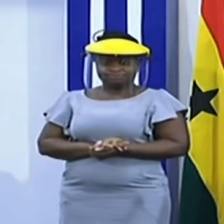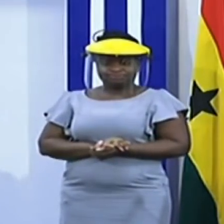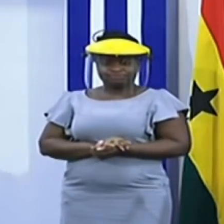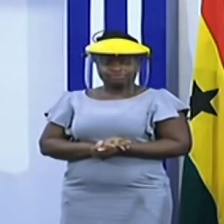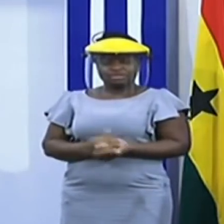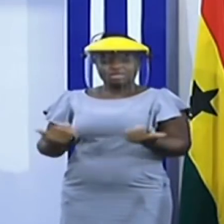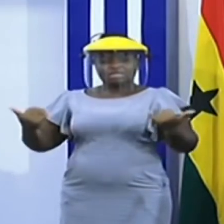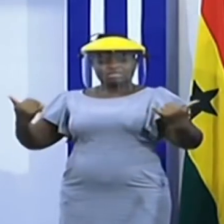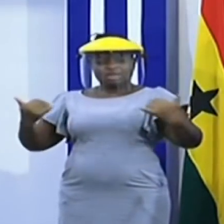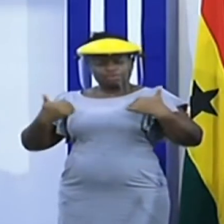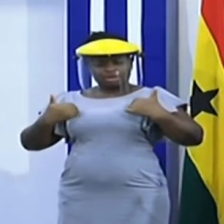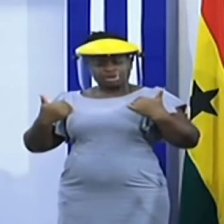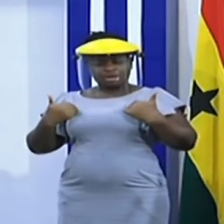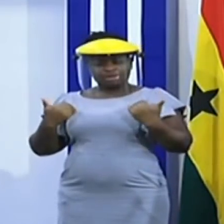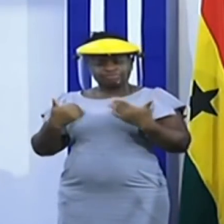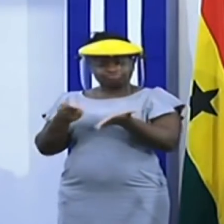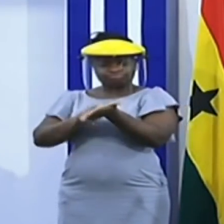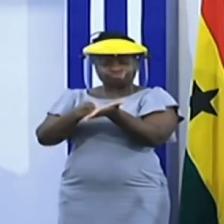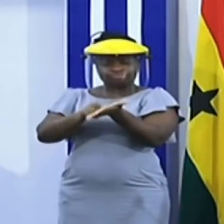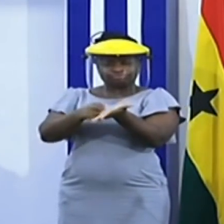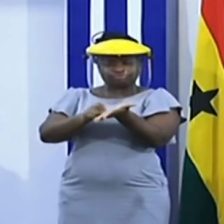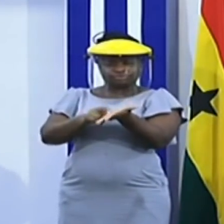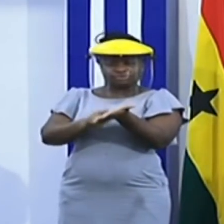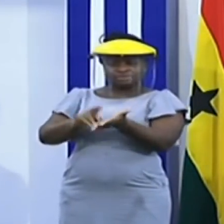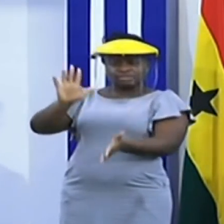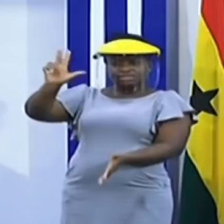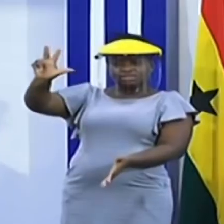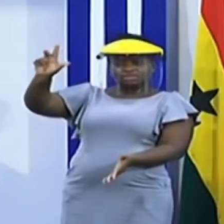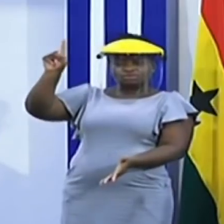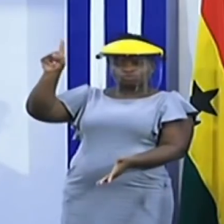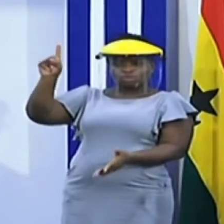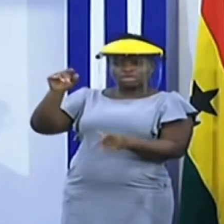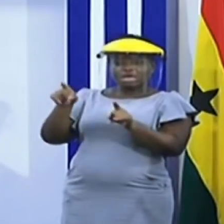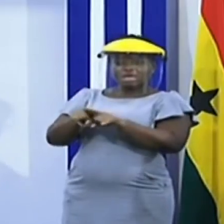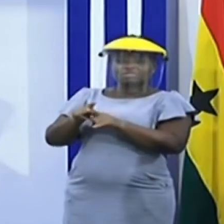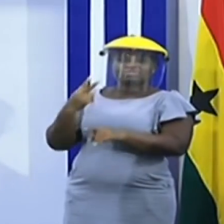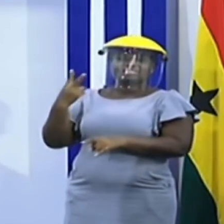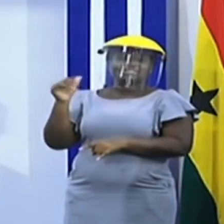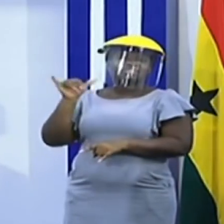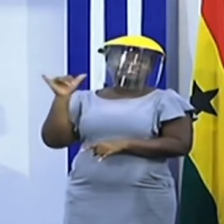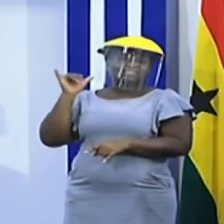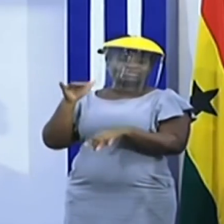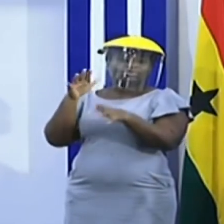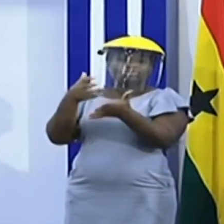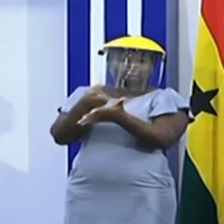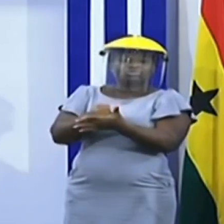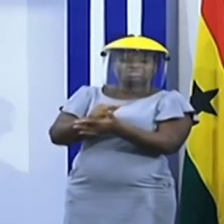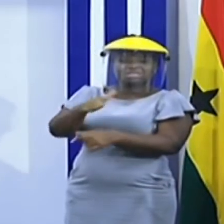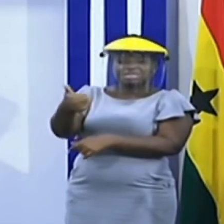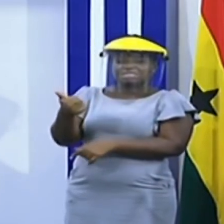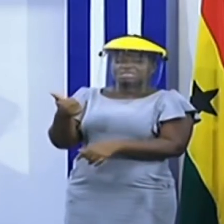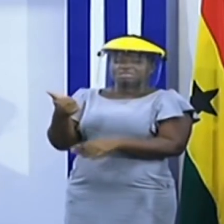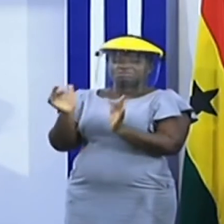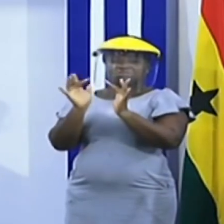We have so far recorded 31 deaths, as you have seen on the website. Of this